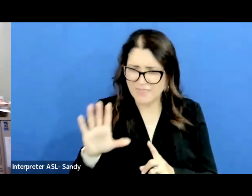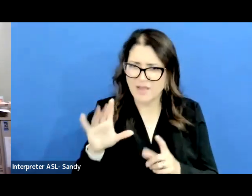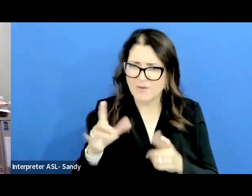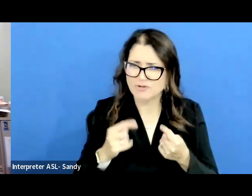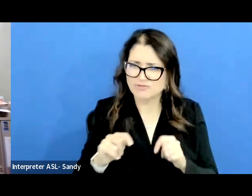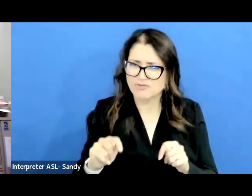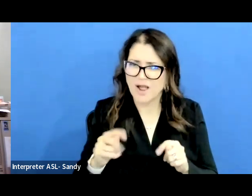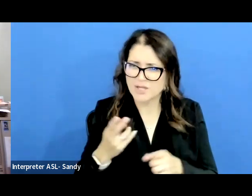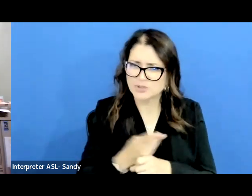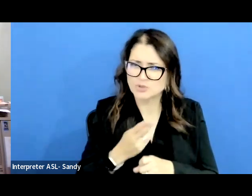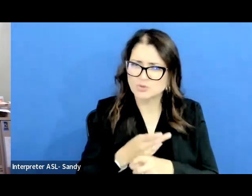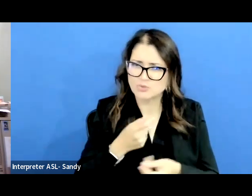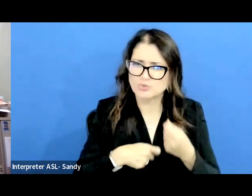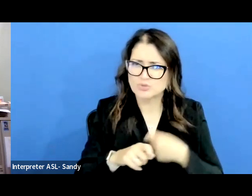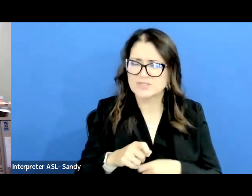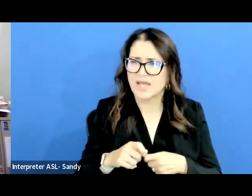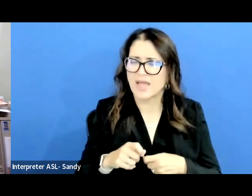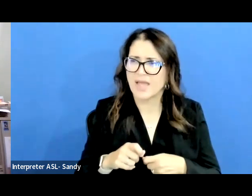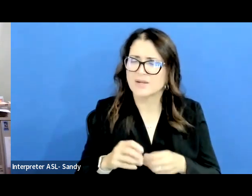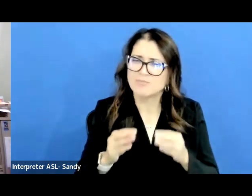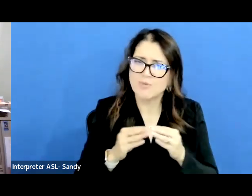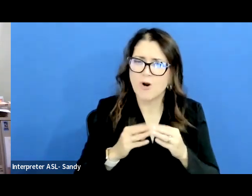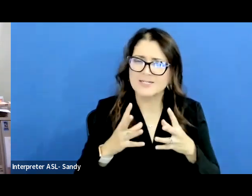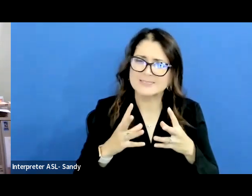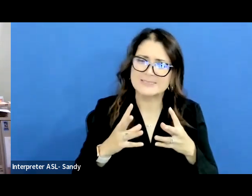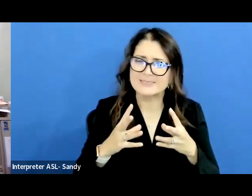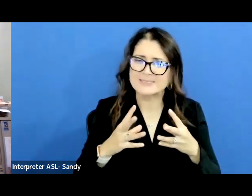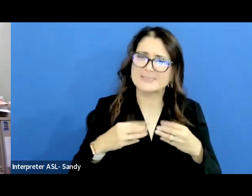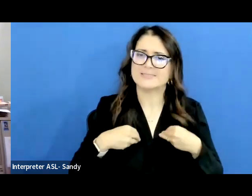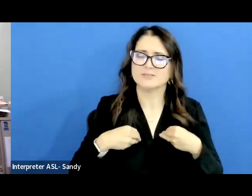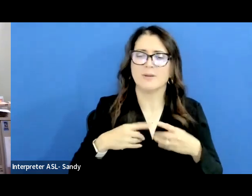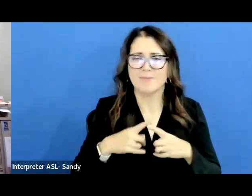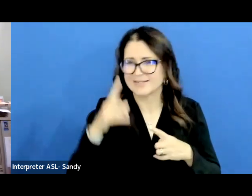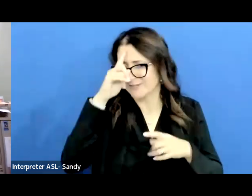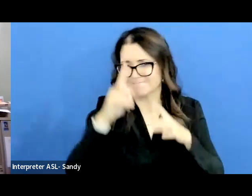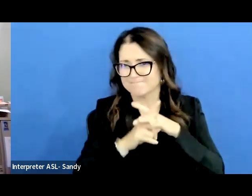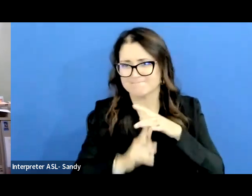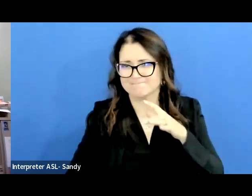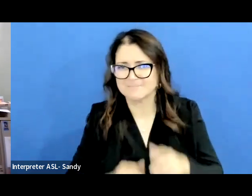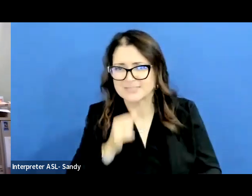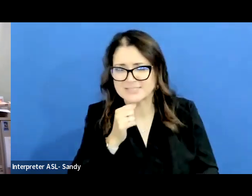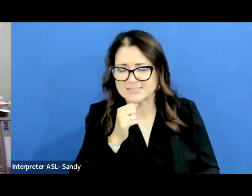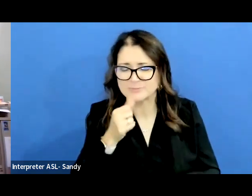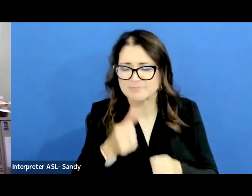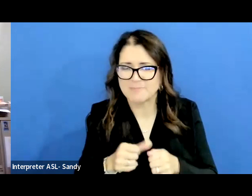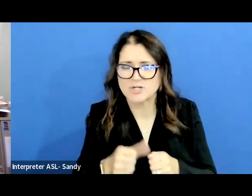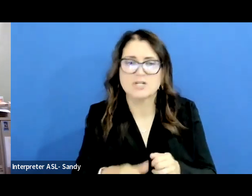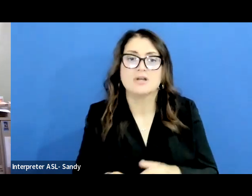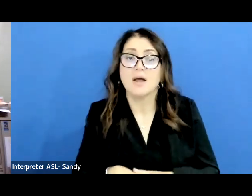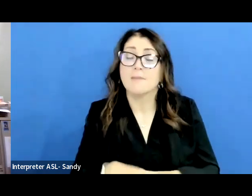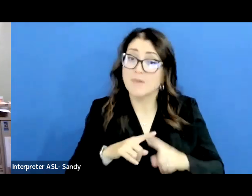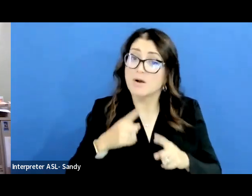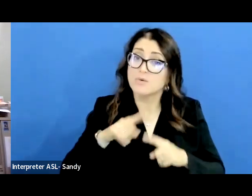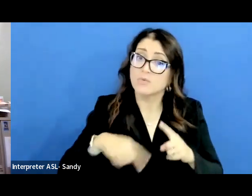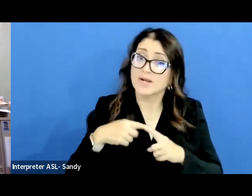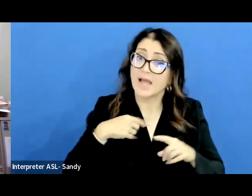use and found it a little more palatable, but it's slipping my mind right now. But I know when I'm doing work with people, I just really talk about